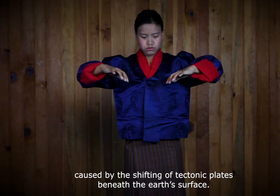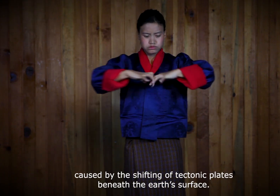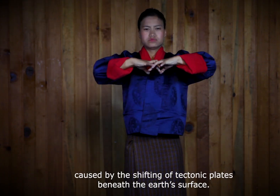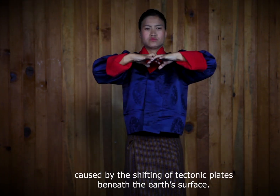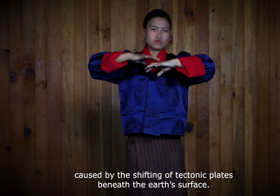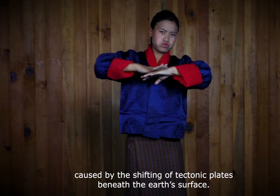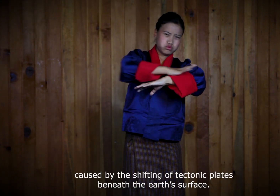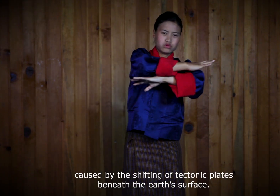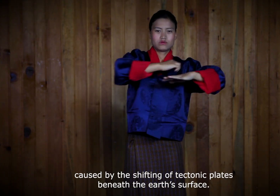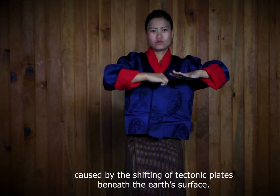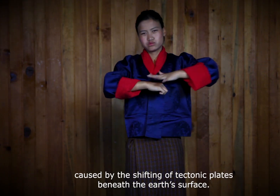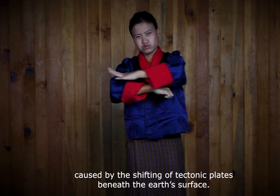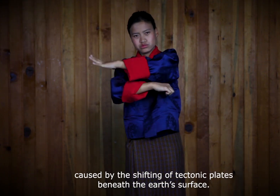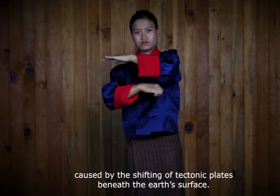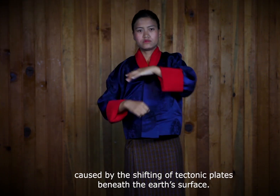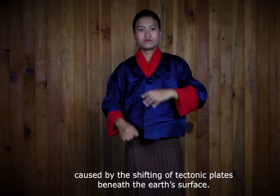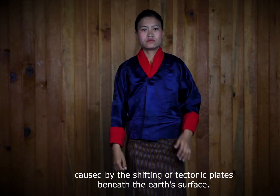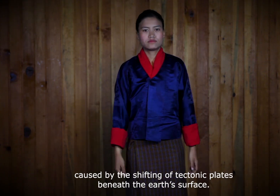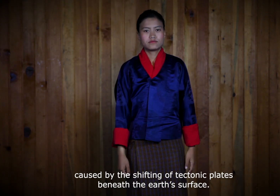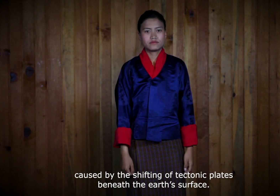shifting of tectonic plates beneath the Earth's surface.